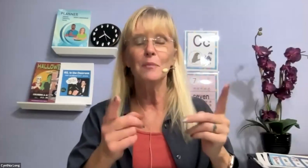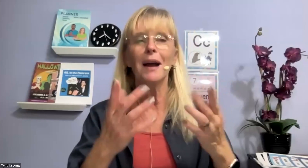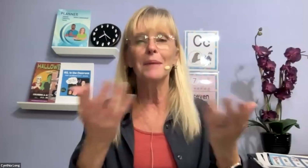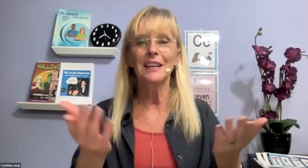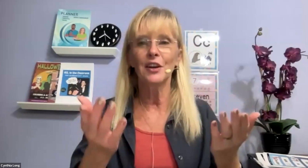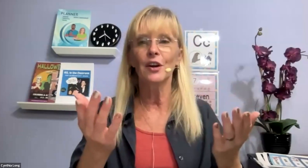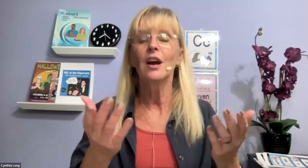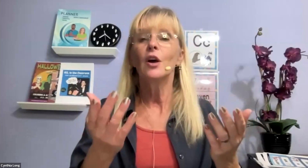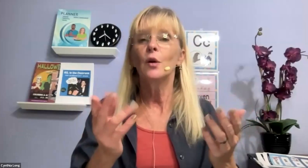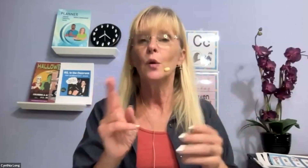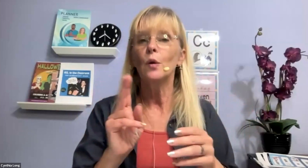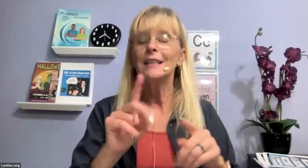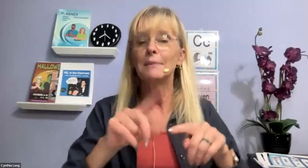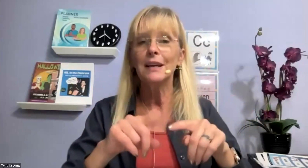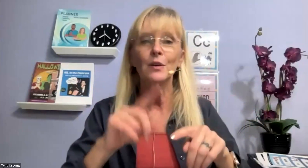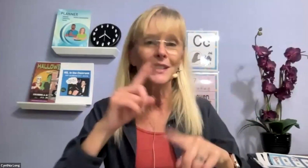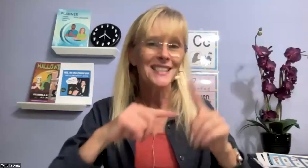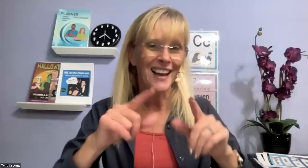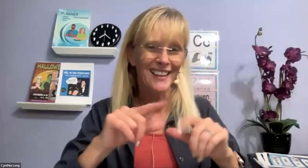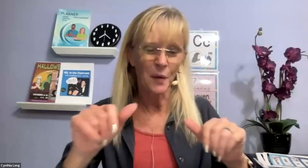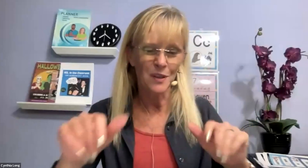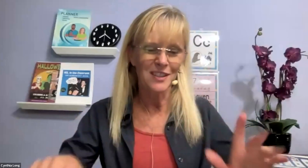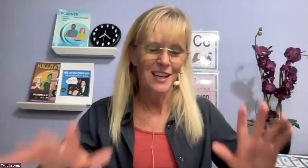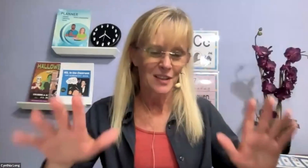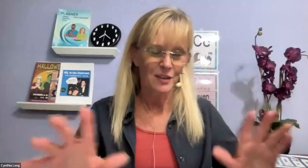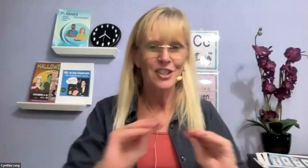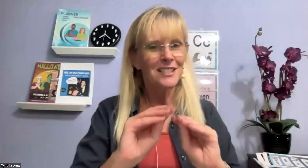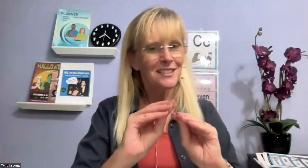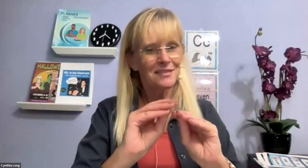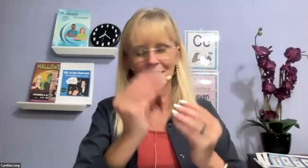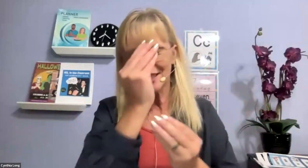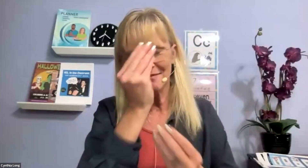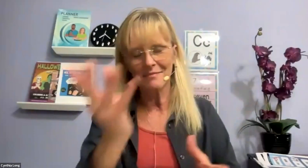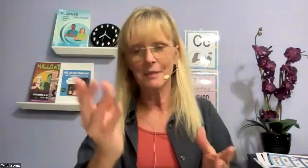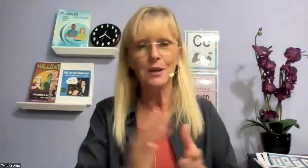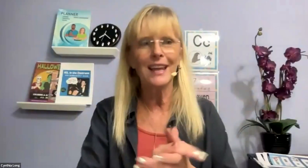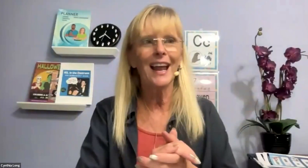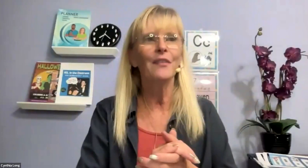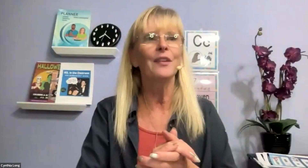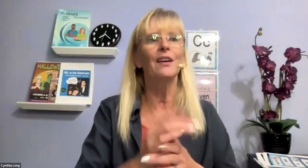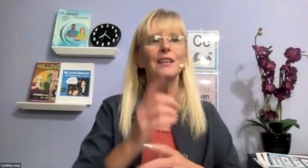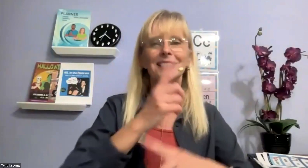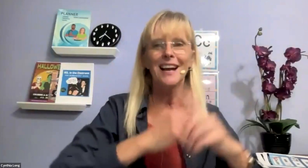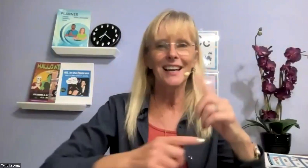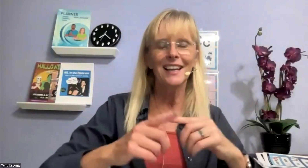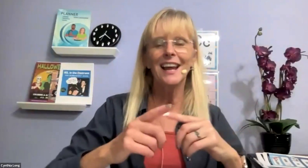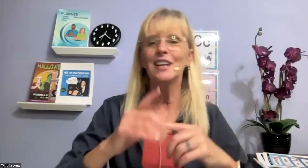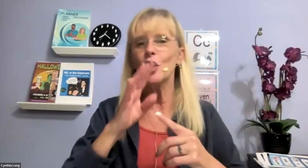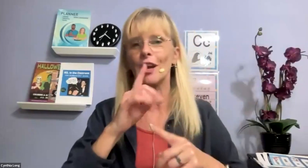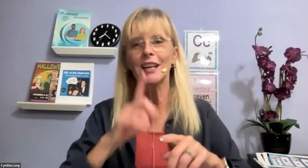might be here who depend on sign language. So just putting that out there, signing and talking at the